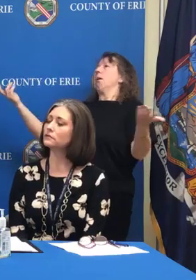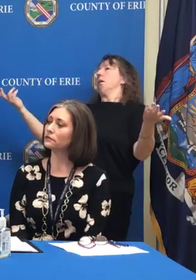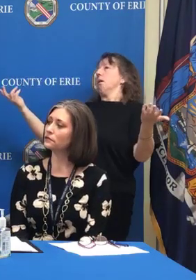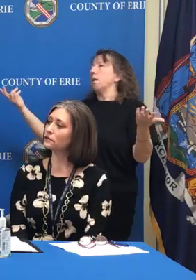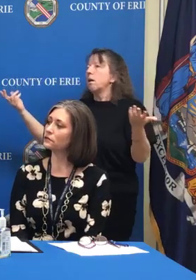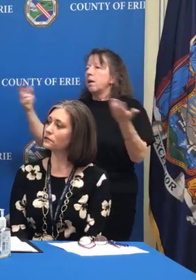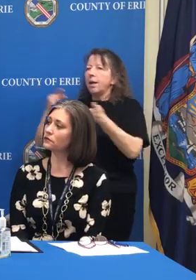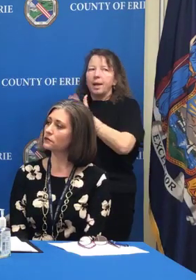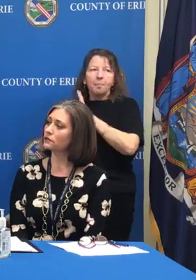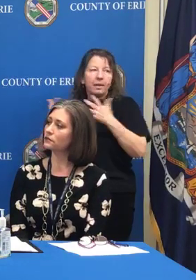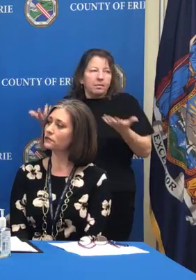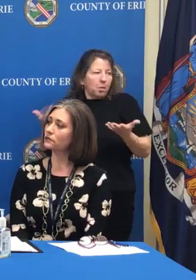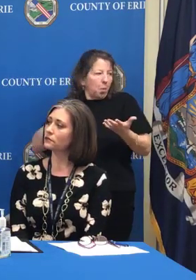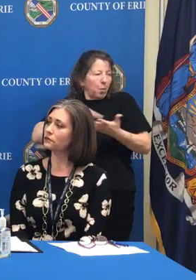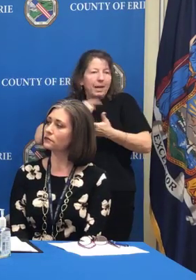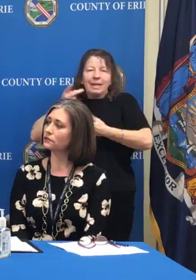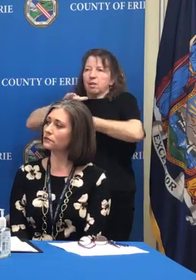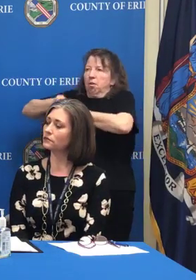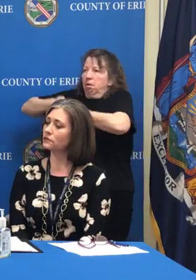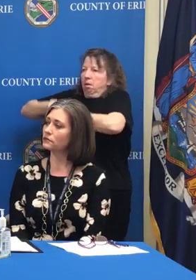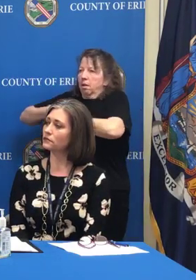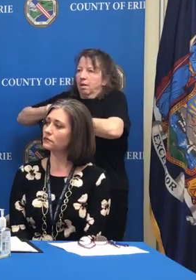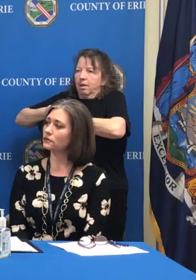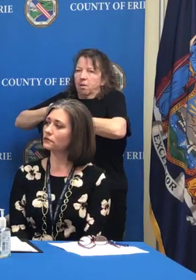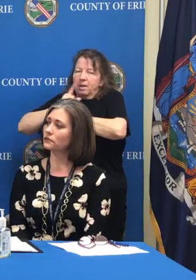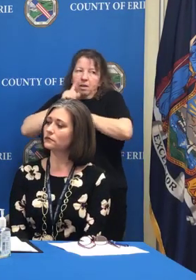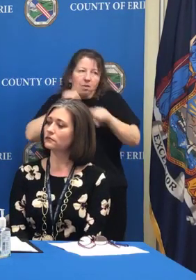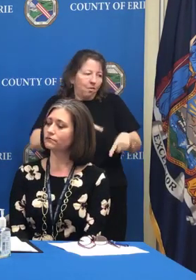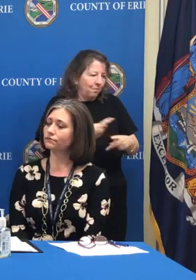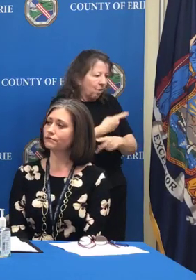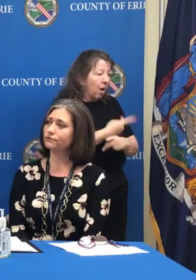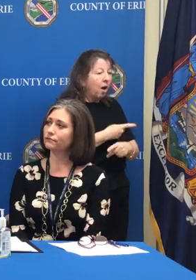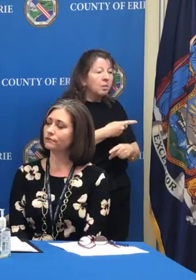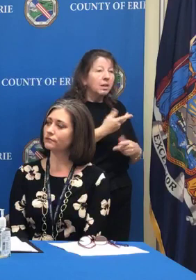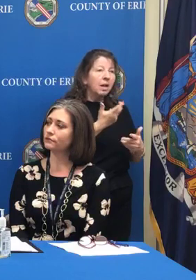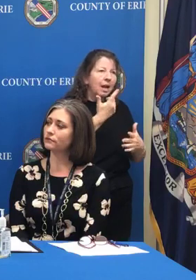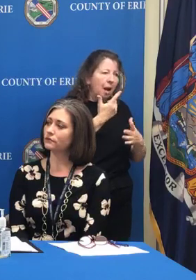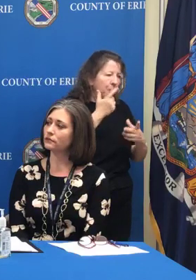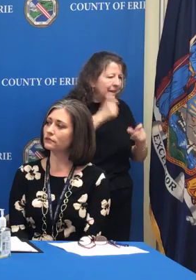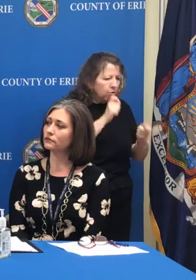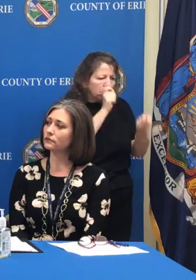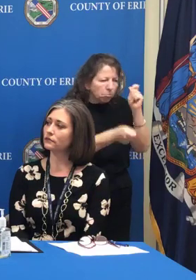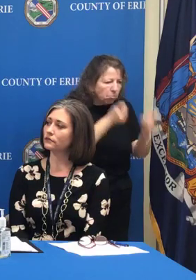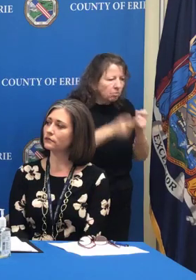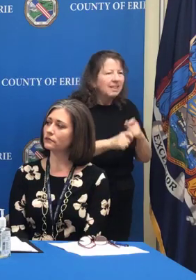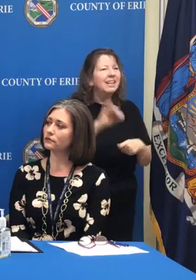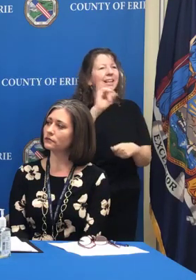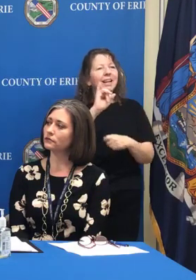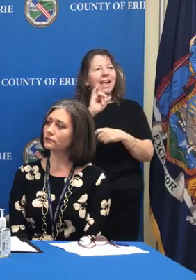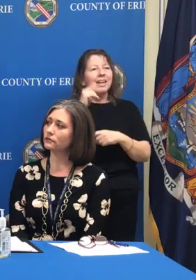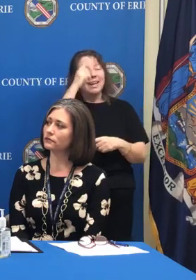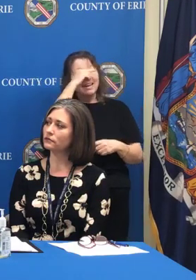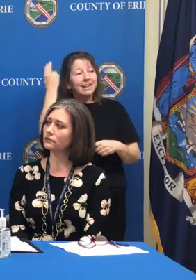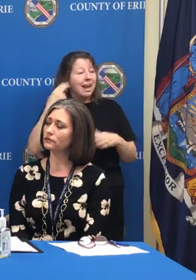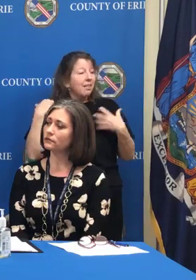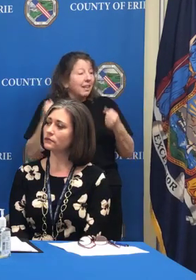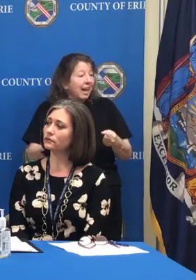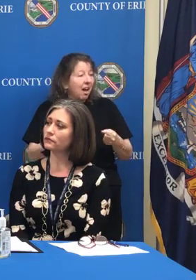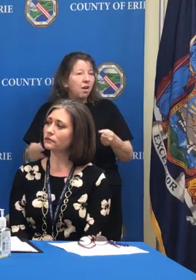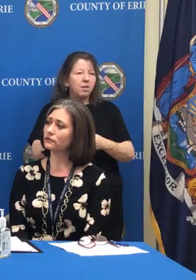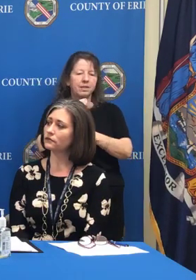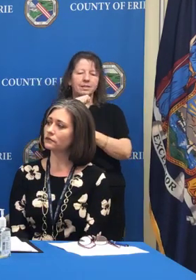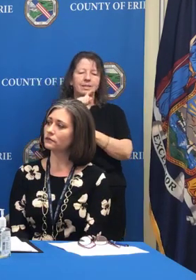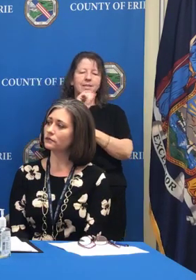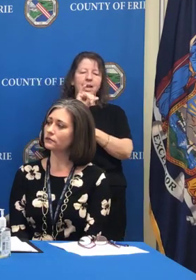to respond to it by doing what Catholic Health did today, turning St. Joe's into a COVID-19 only hospital, and the other things